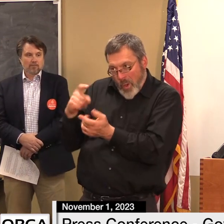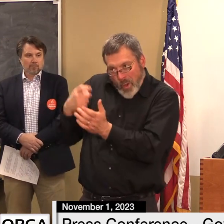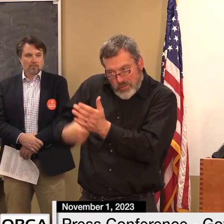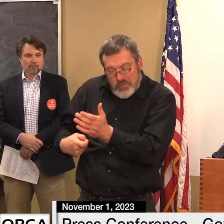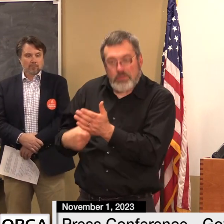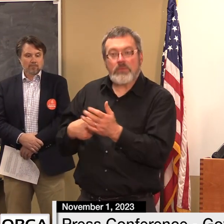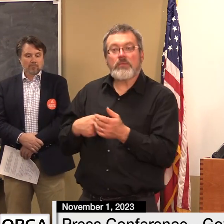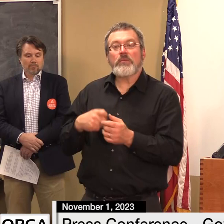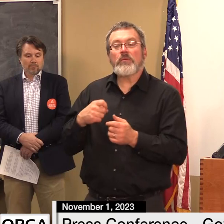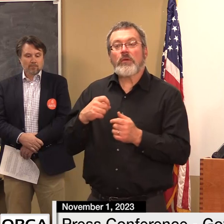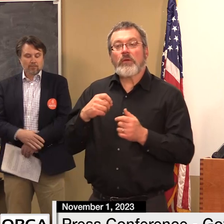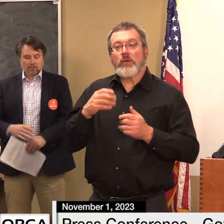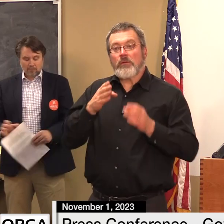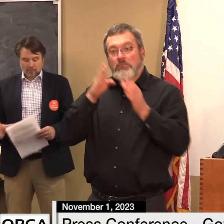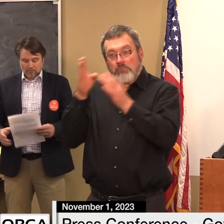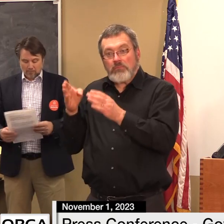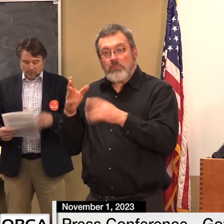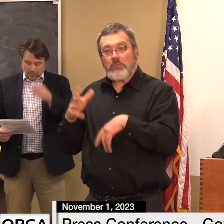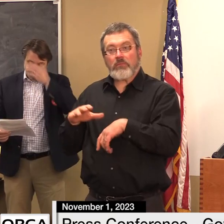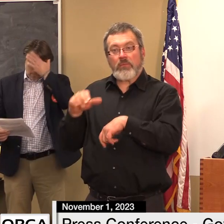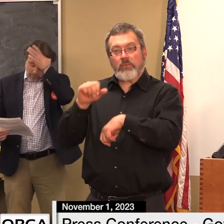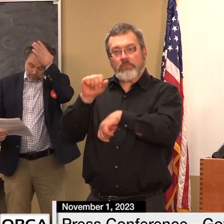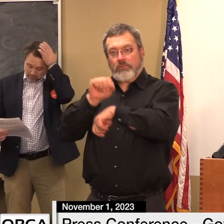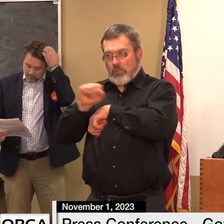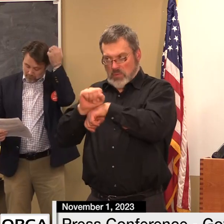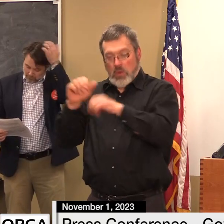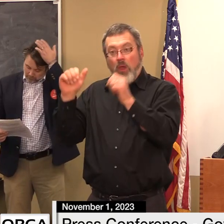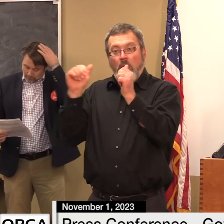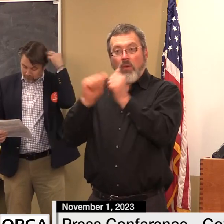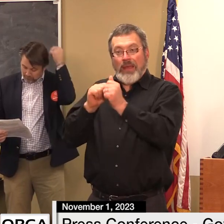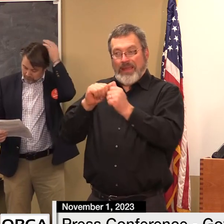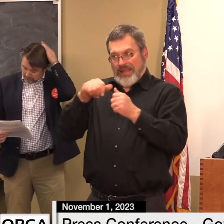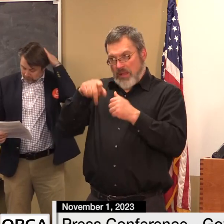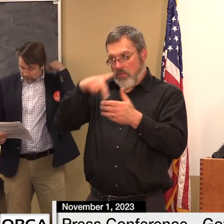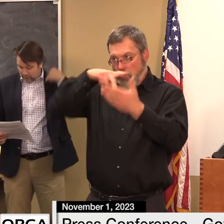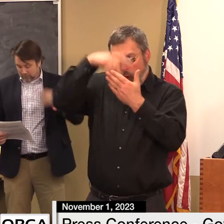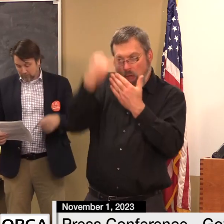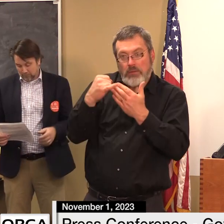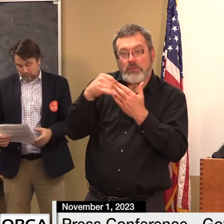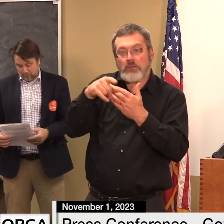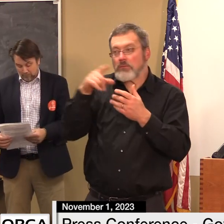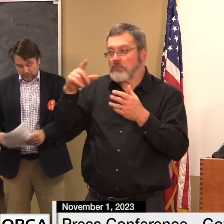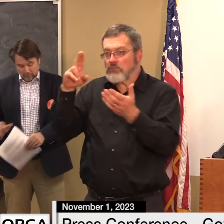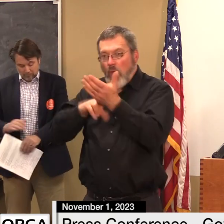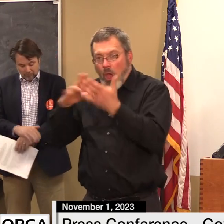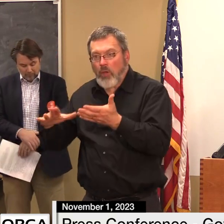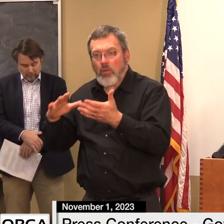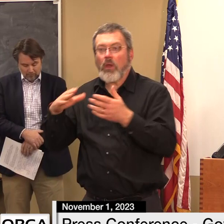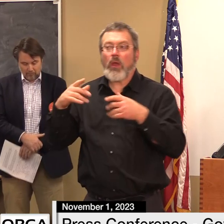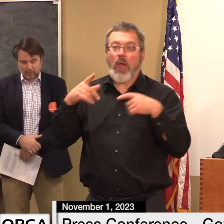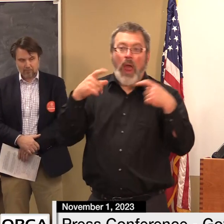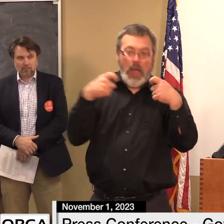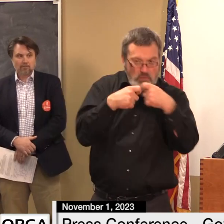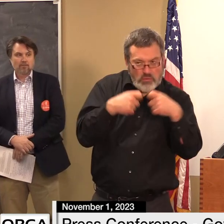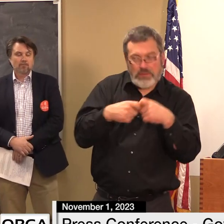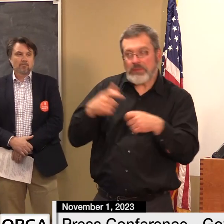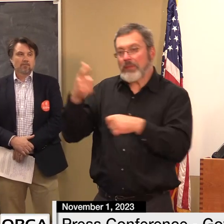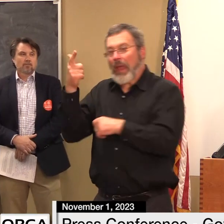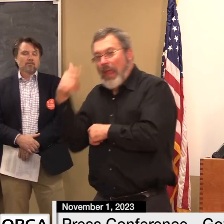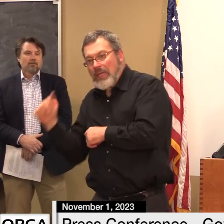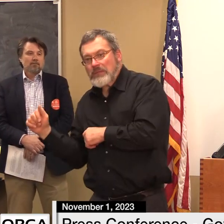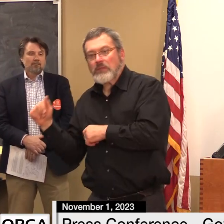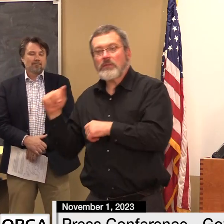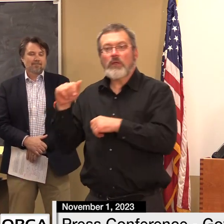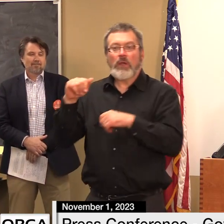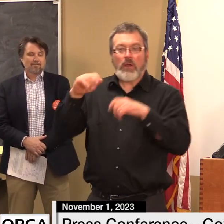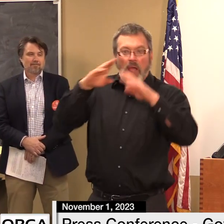and working on a collaborative project between the distribution utilities, Vermont Gas, and the Vermont